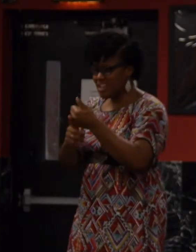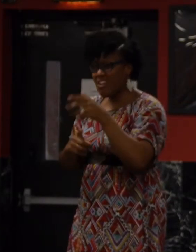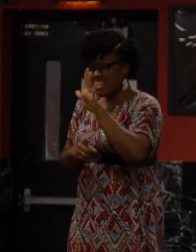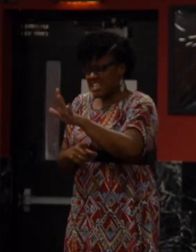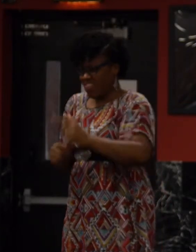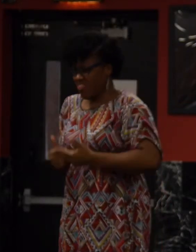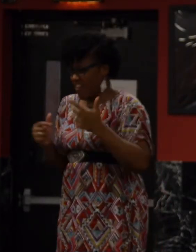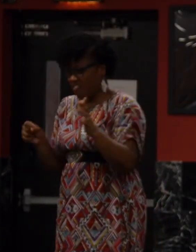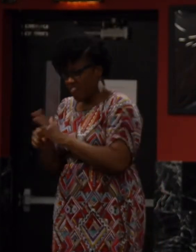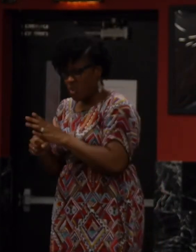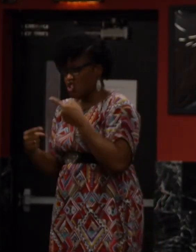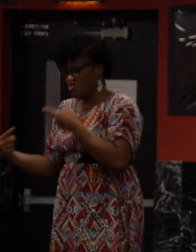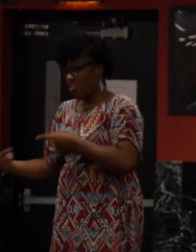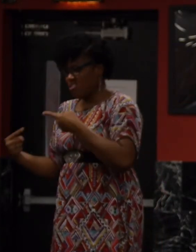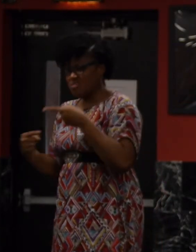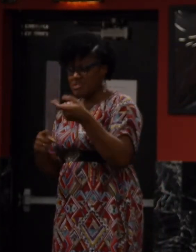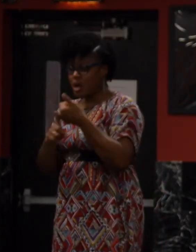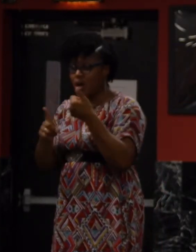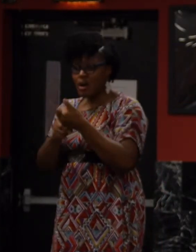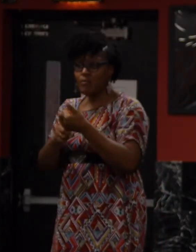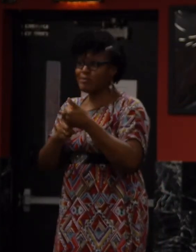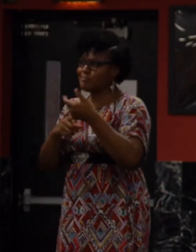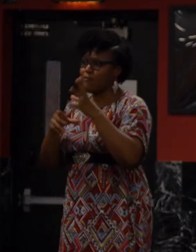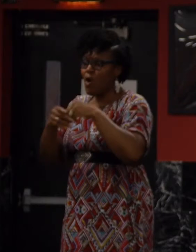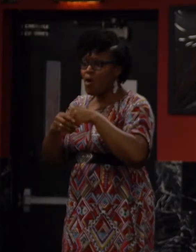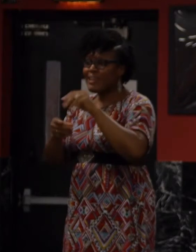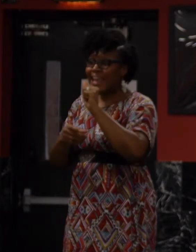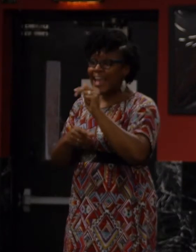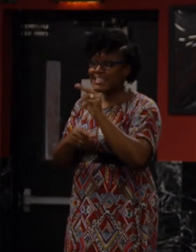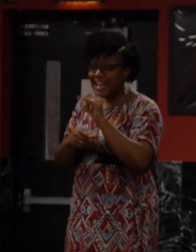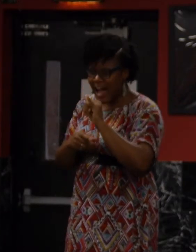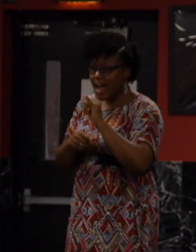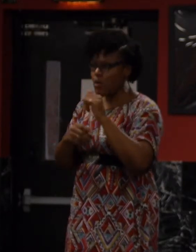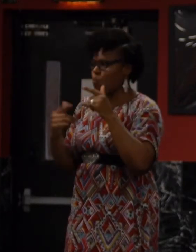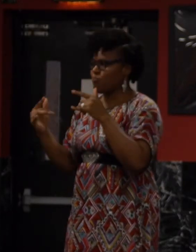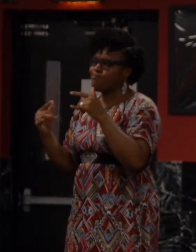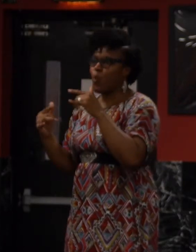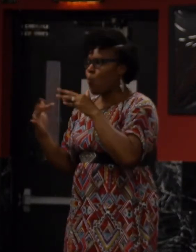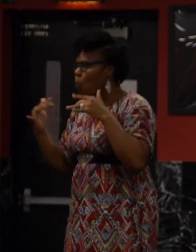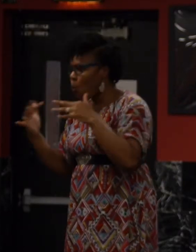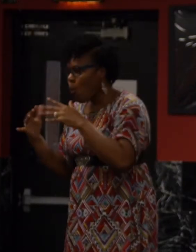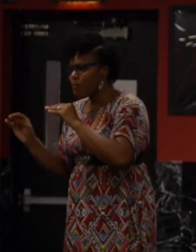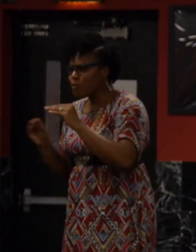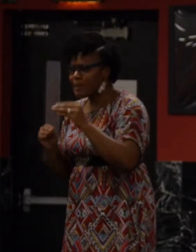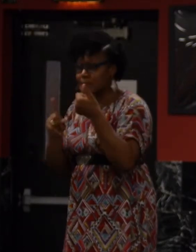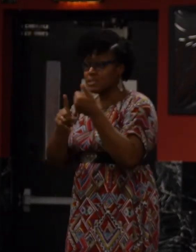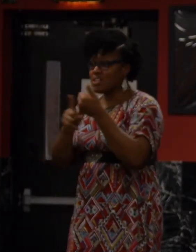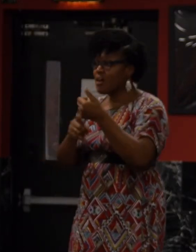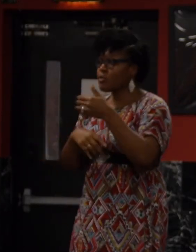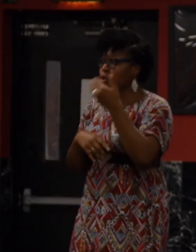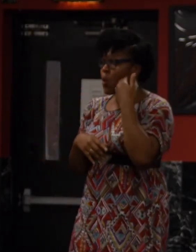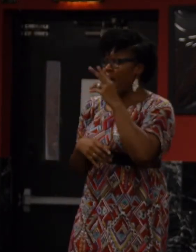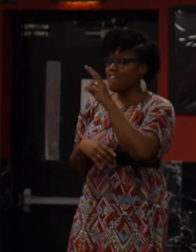involved in the anti-war movement, I believe against the Vietnam War. At one point, he became a member of the